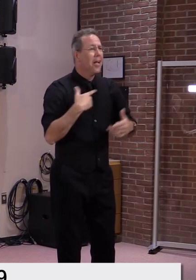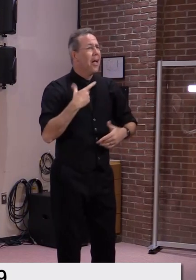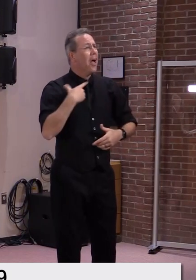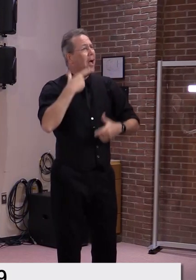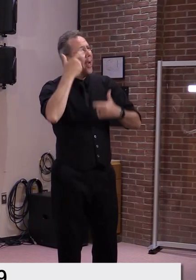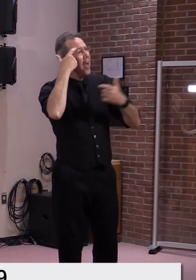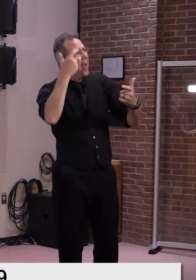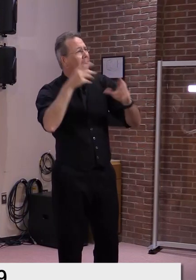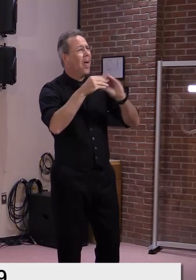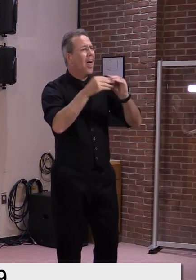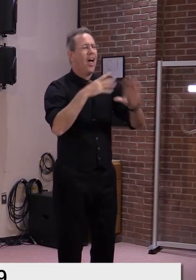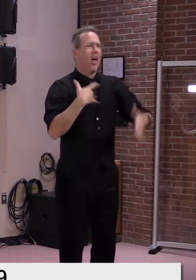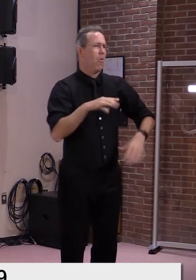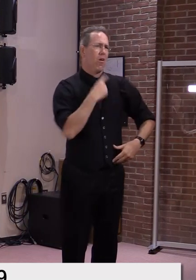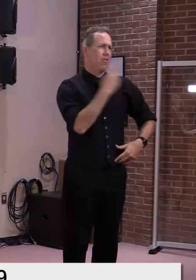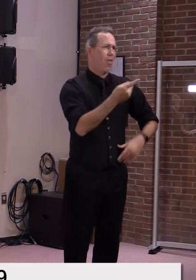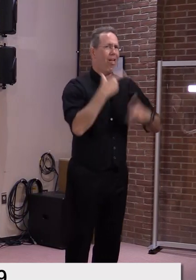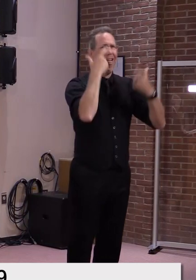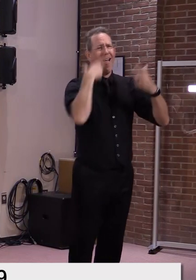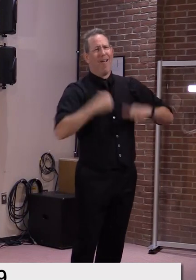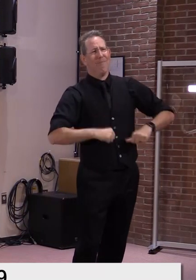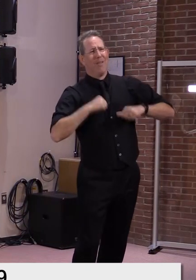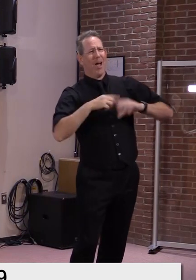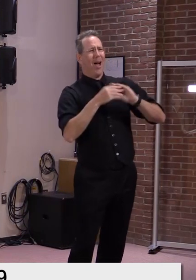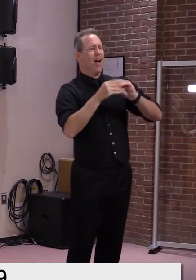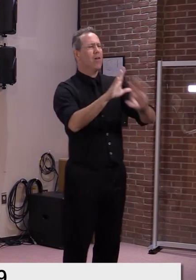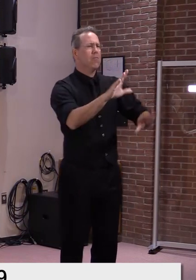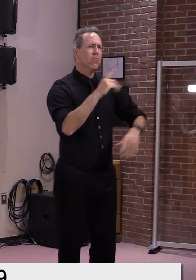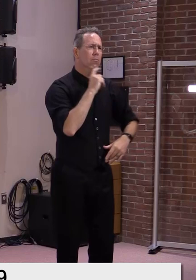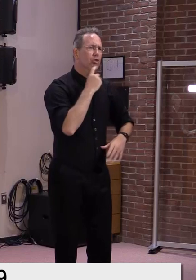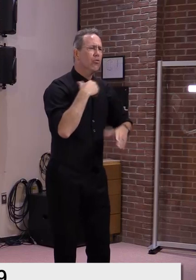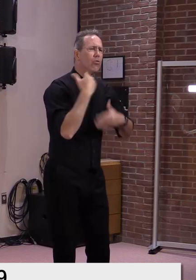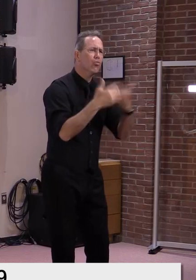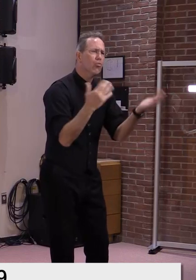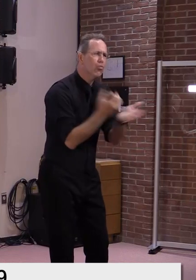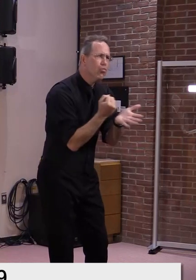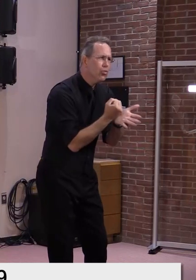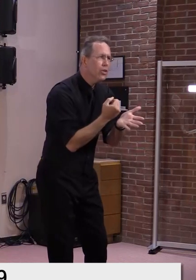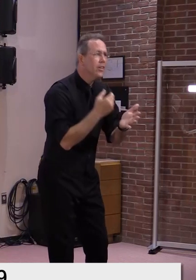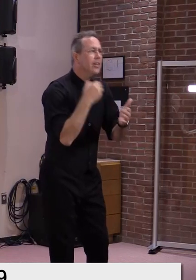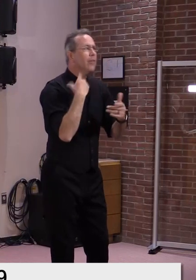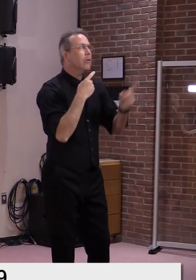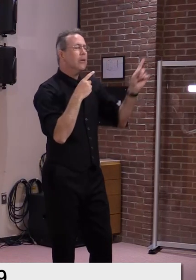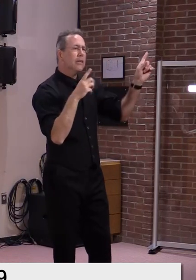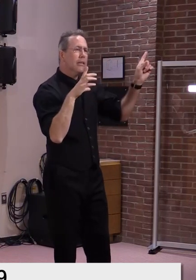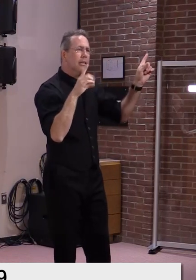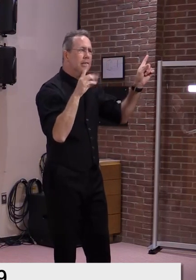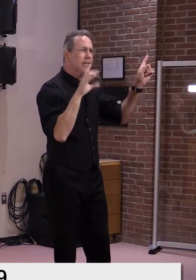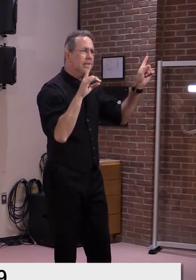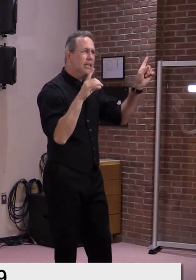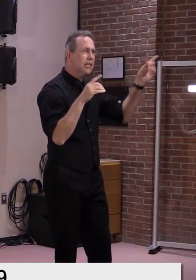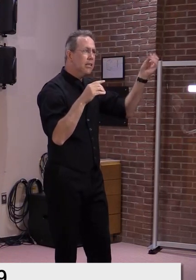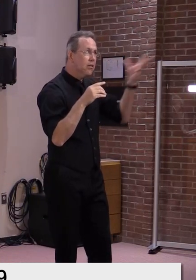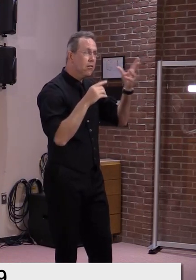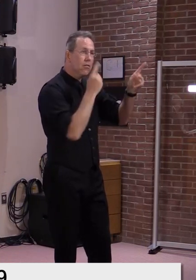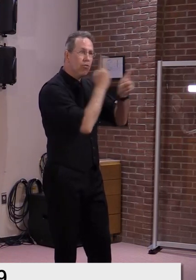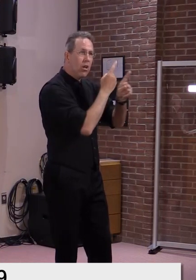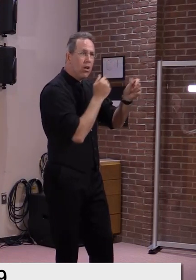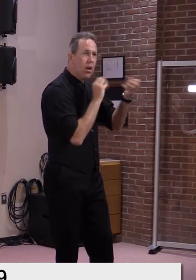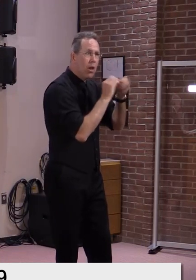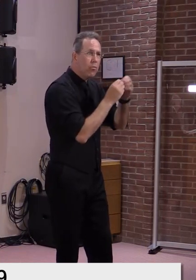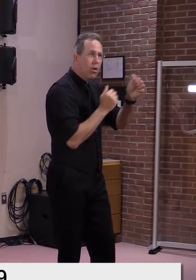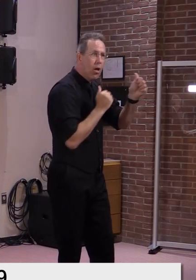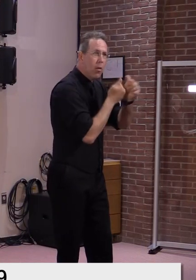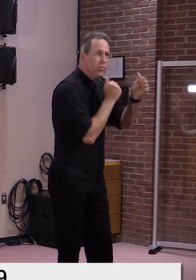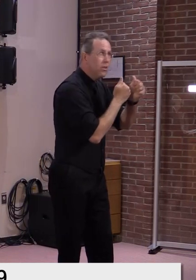the state of Vermont and the CDC reconcile any duplicates in the reporting, we will be reporting our own reconciled numbers on a